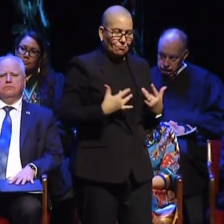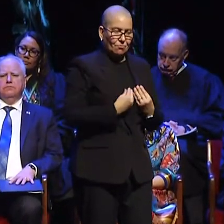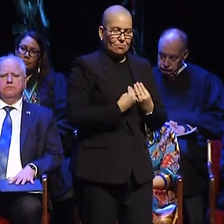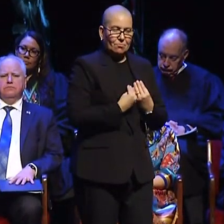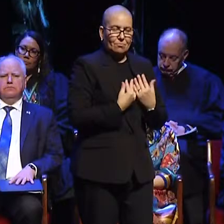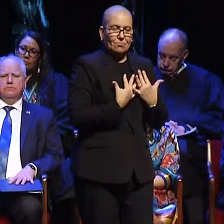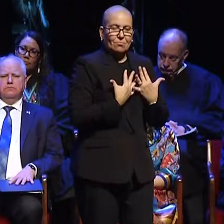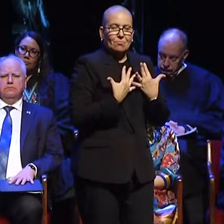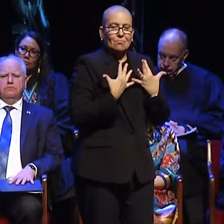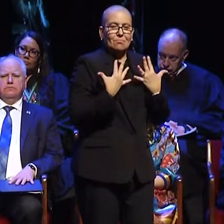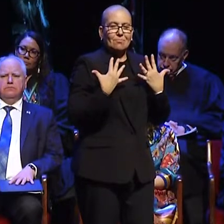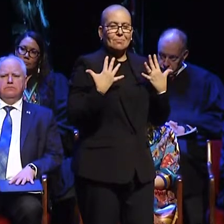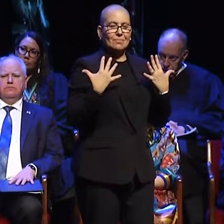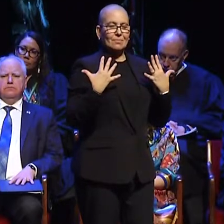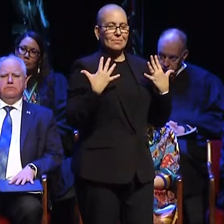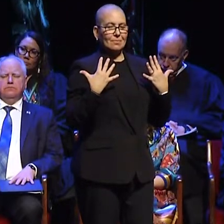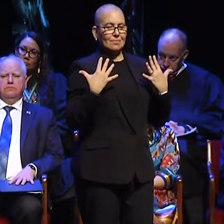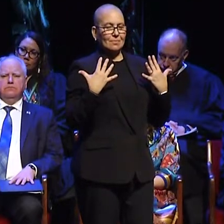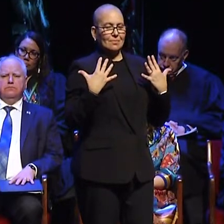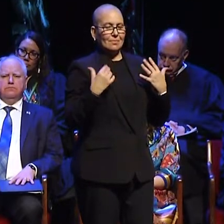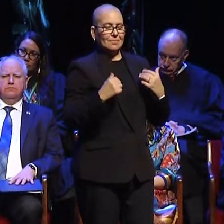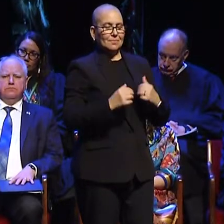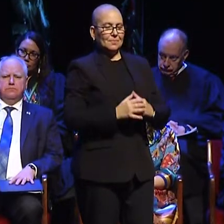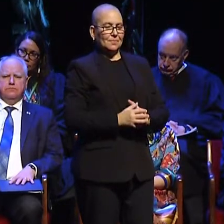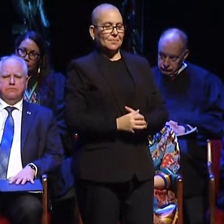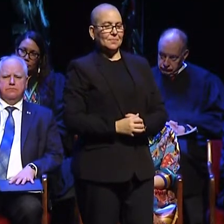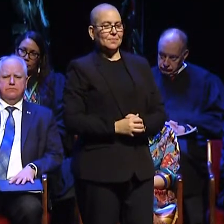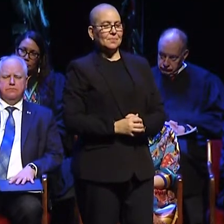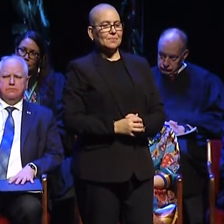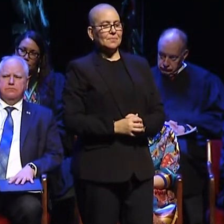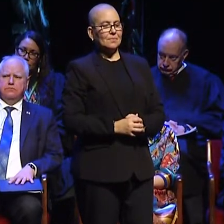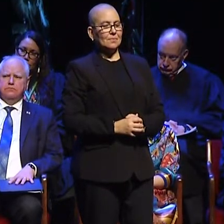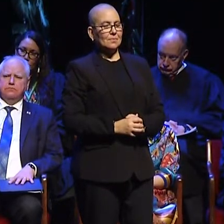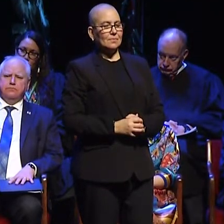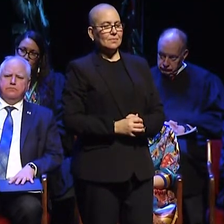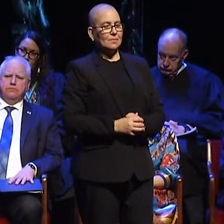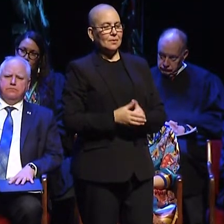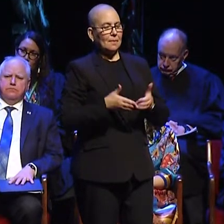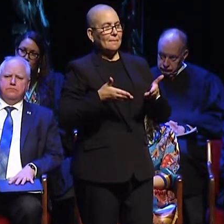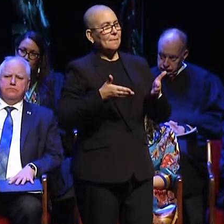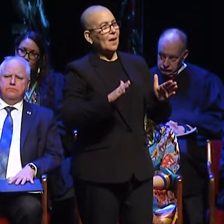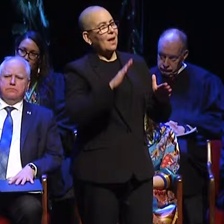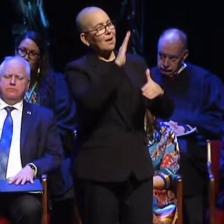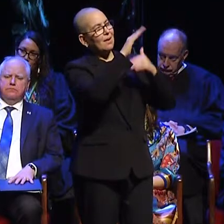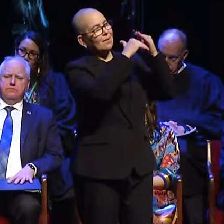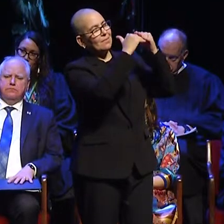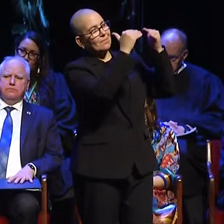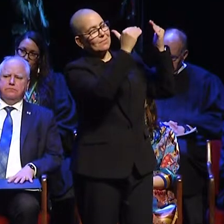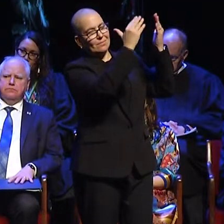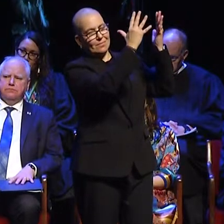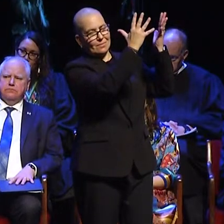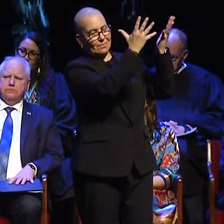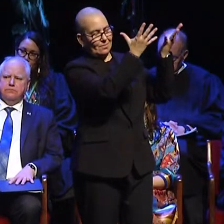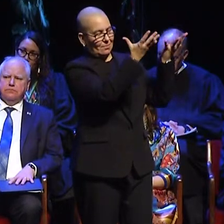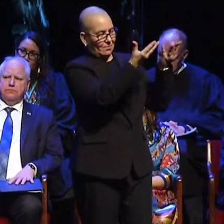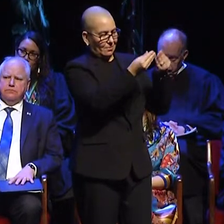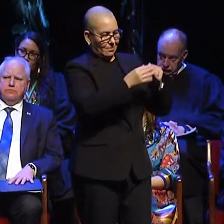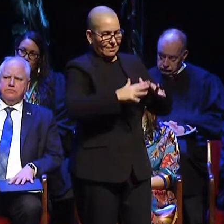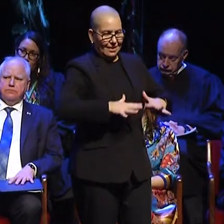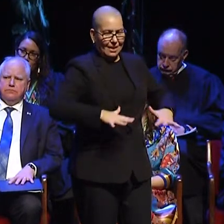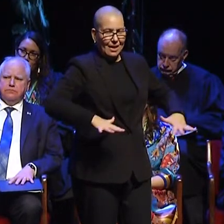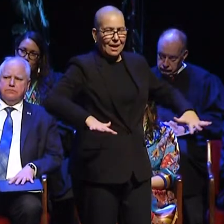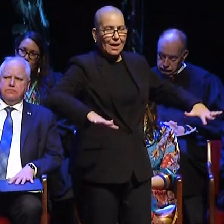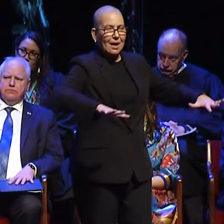elecha v'yasem lecha shalom. May the divine presence guide you and most